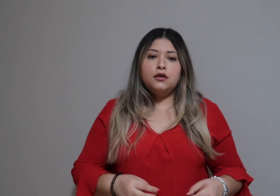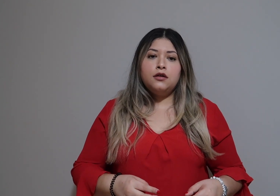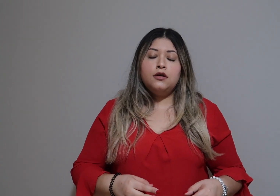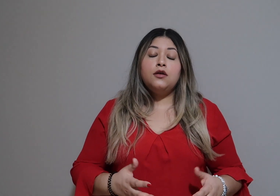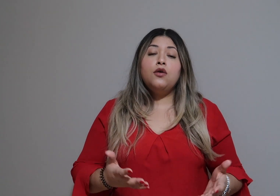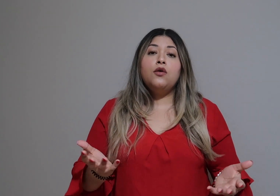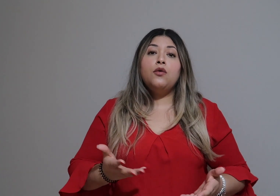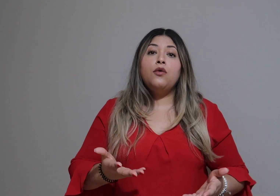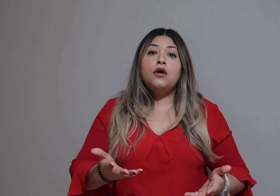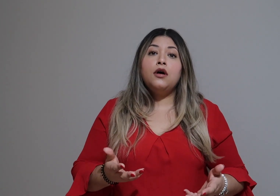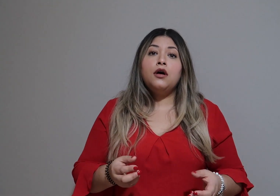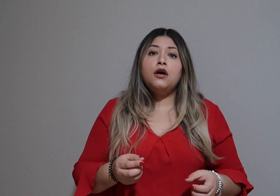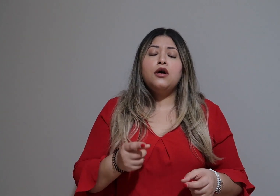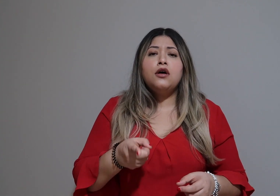again. What's your name?